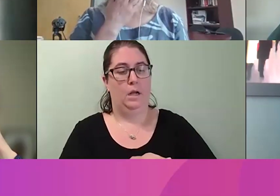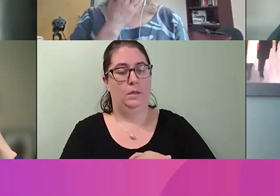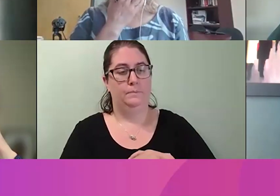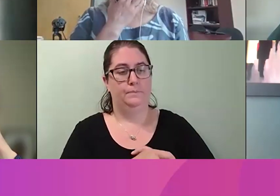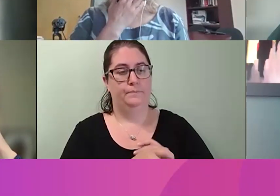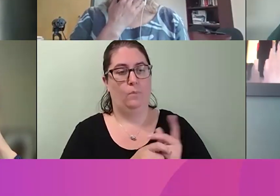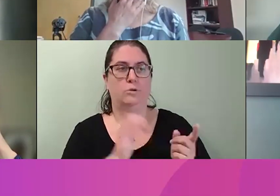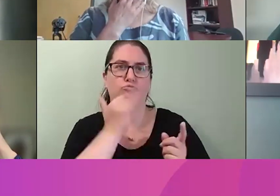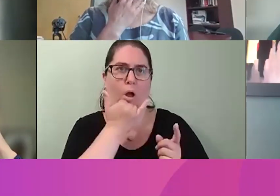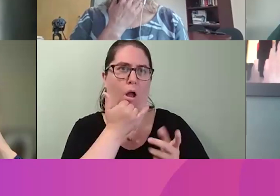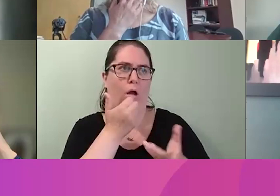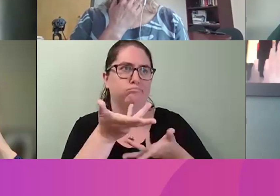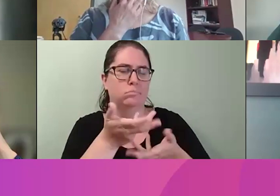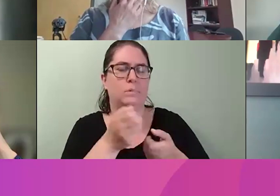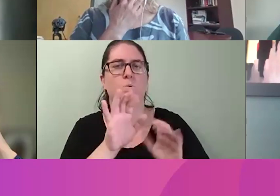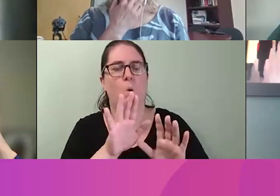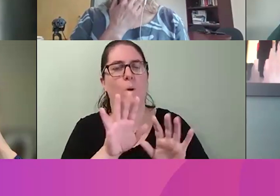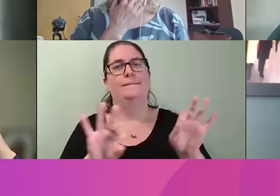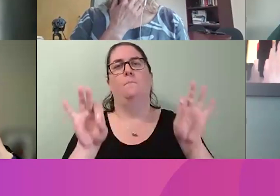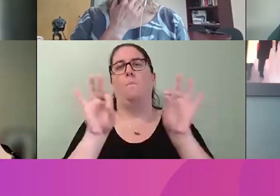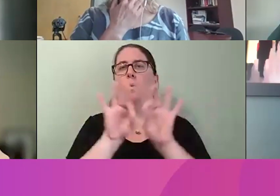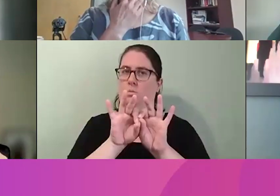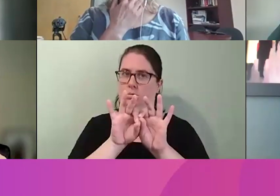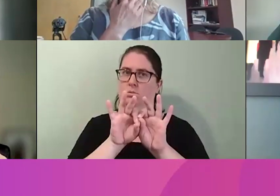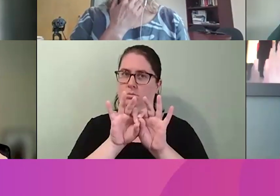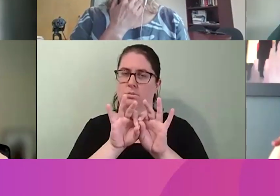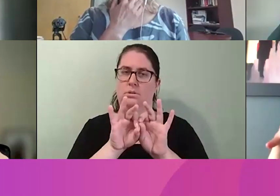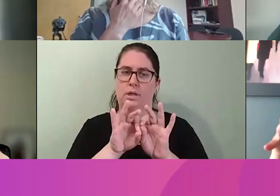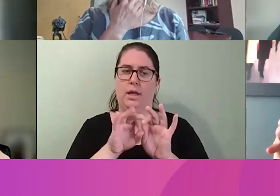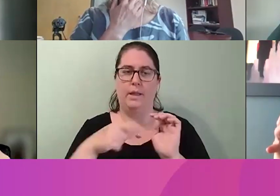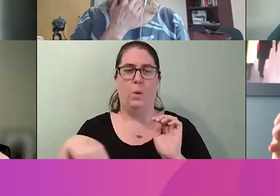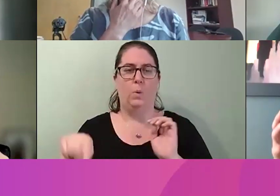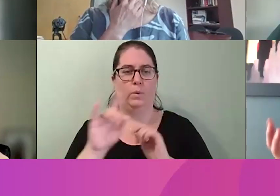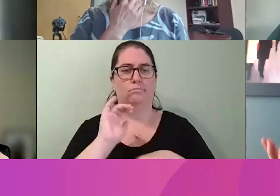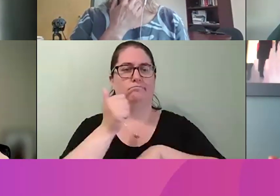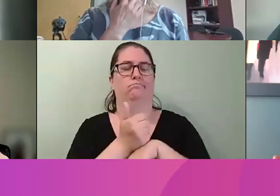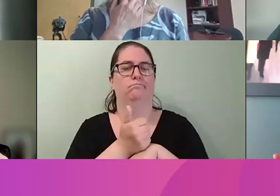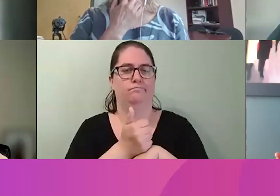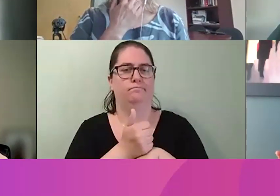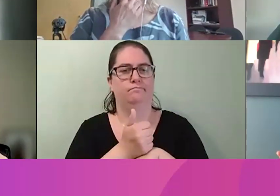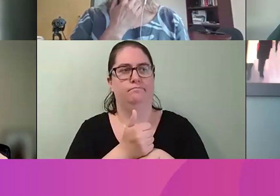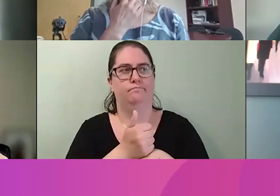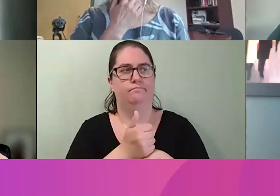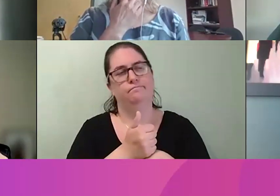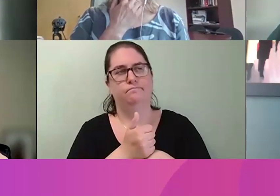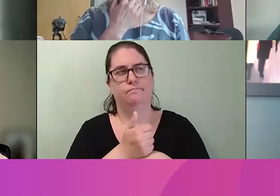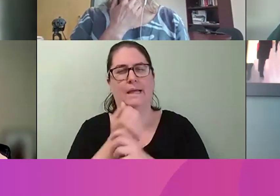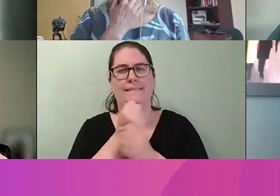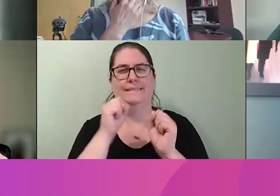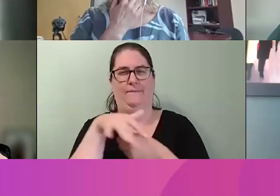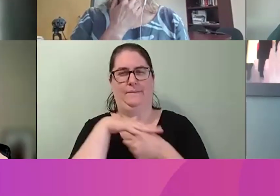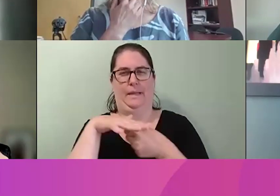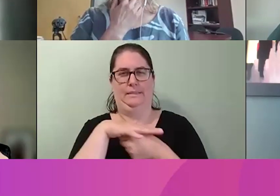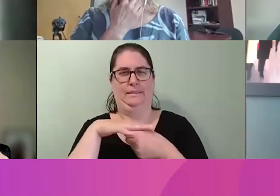and mistreatment. So it's important that we can actually create somewhat of a safe space within these